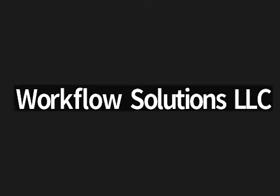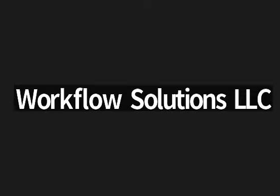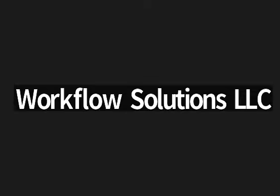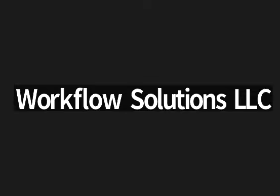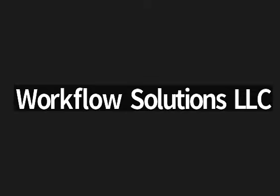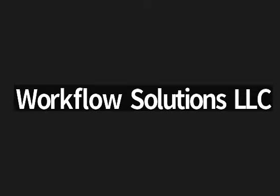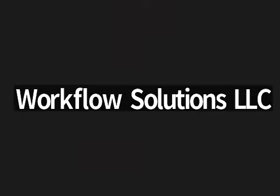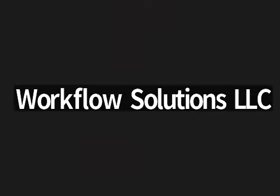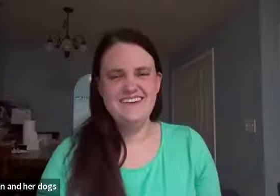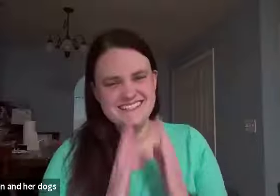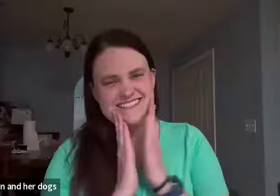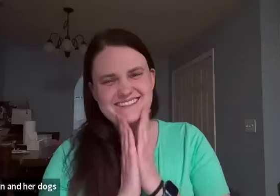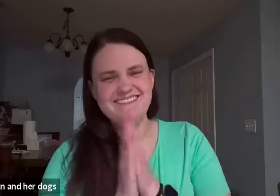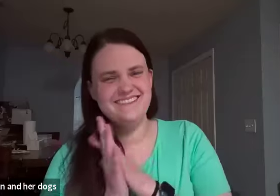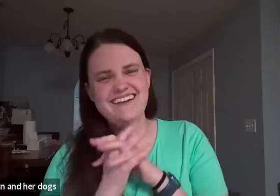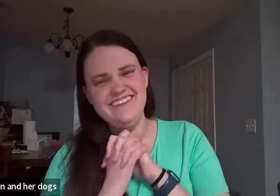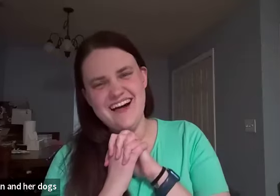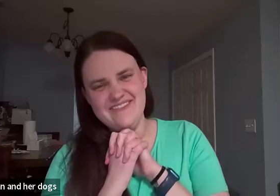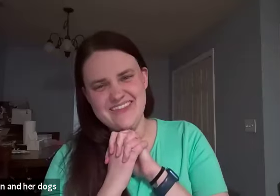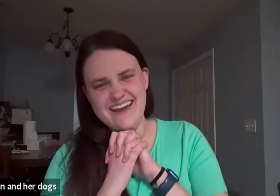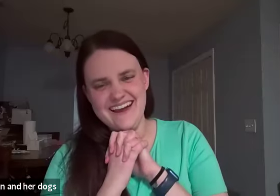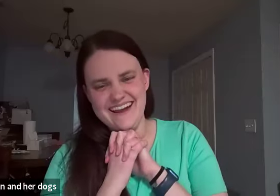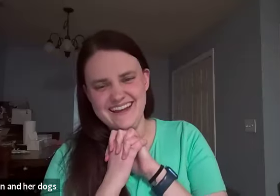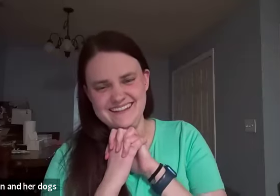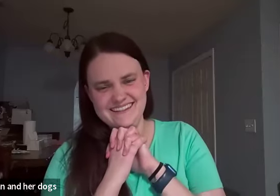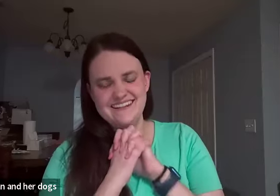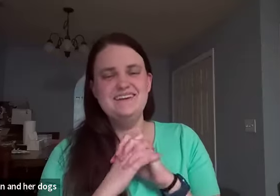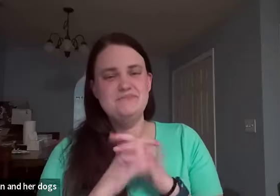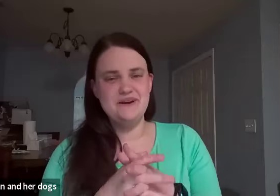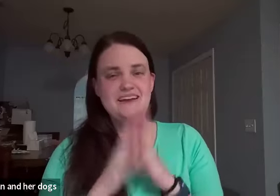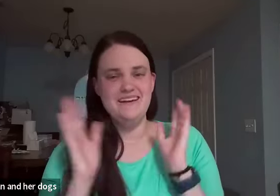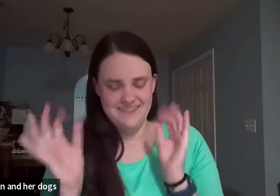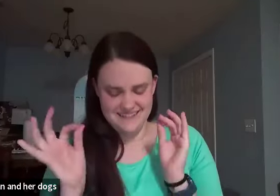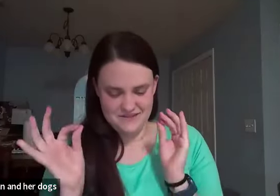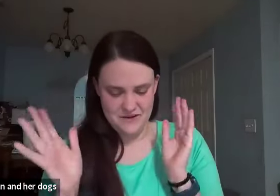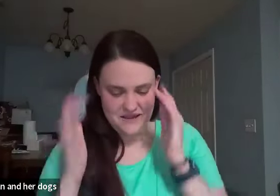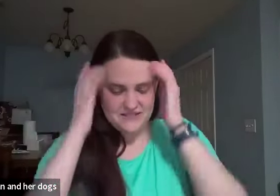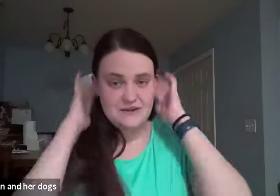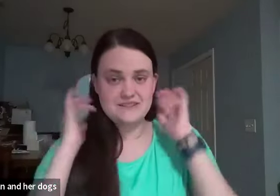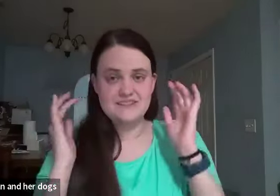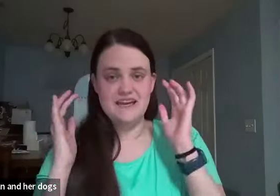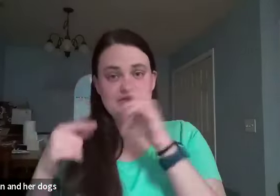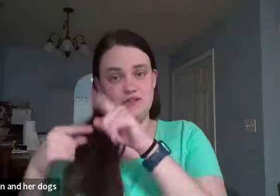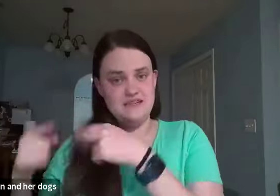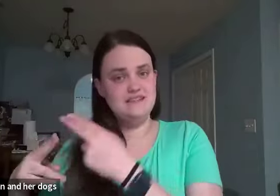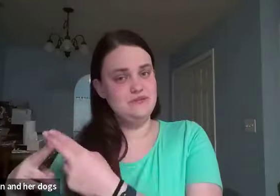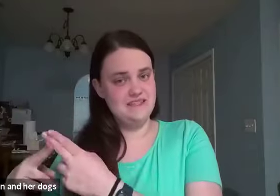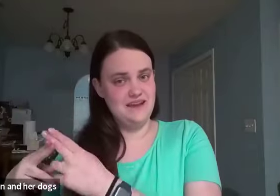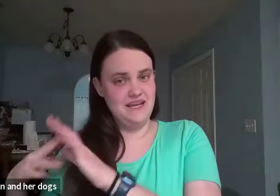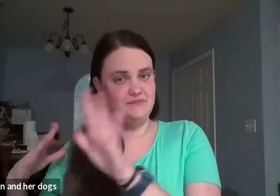it. Oh, that's just so cool. I love that. But awesome. Okay. So I was going to say, so that's like with sign